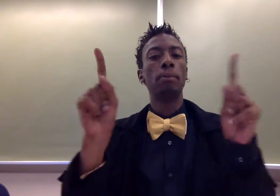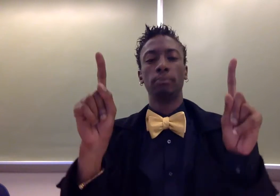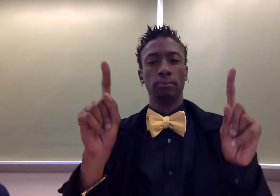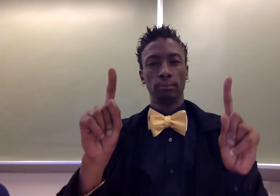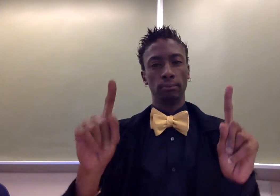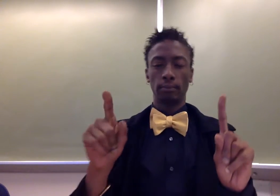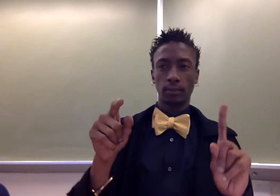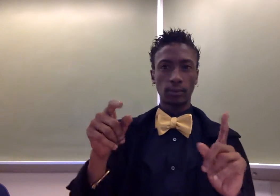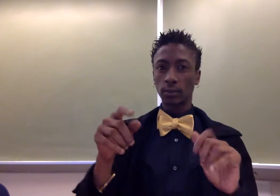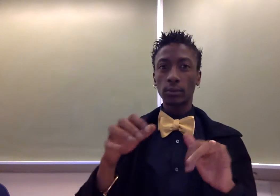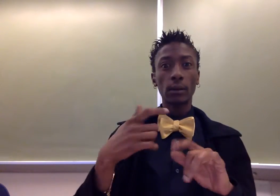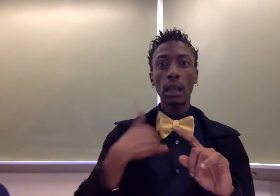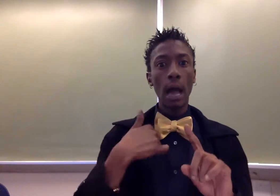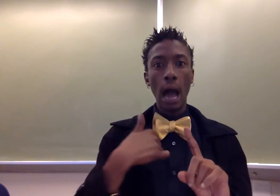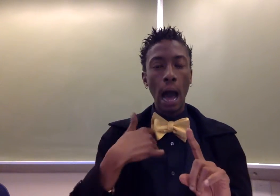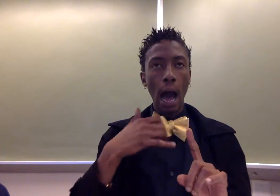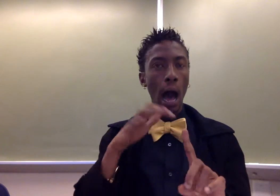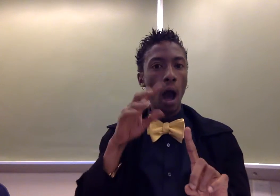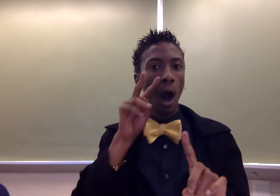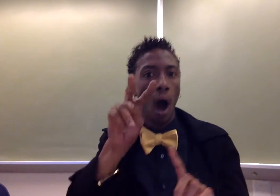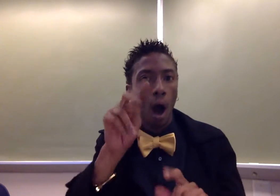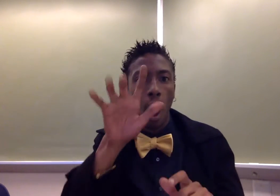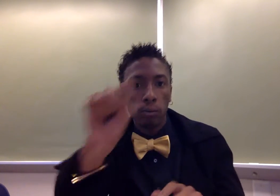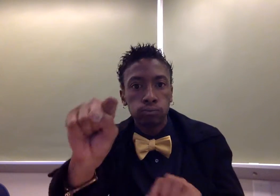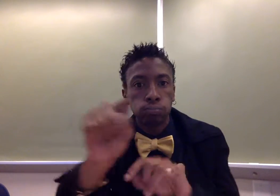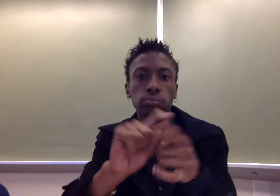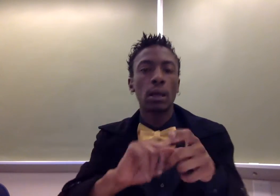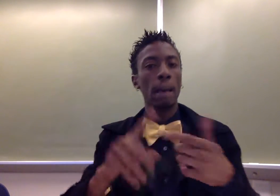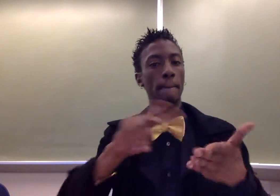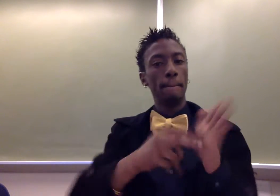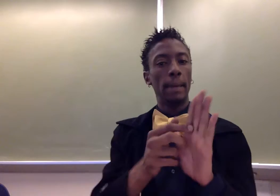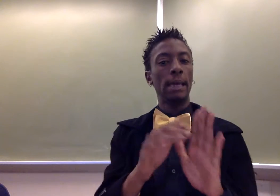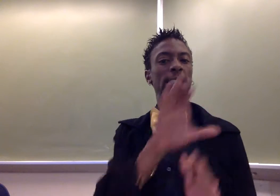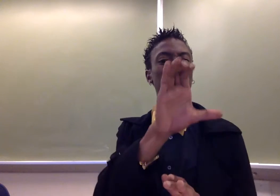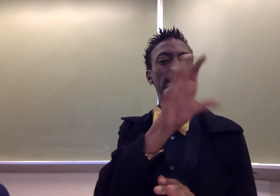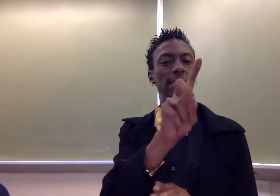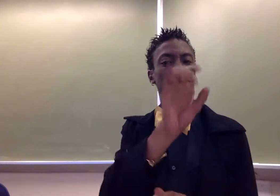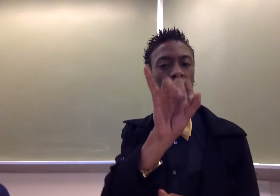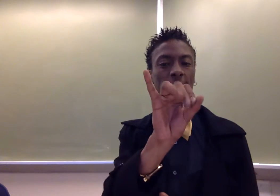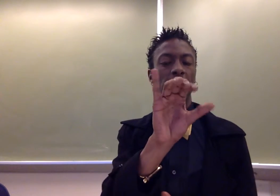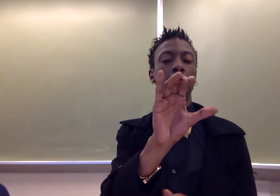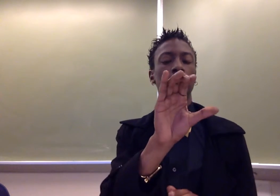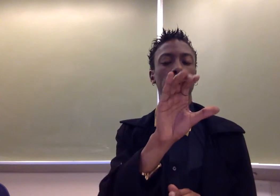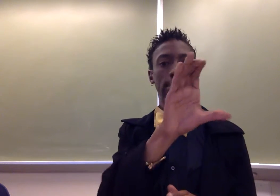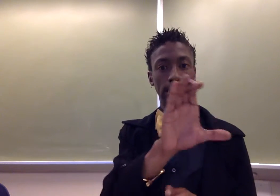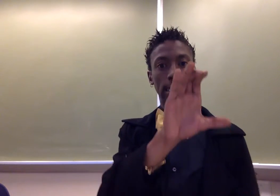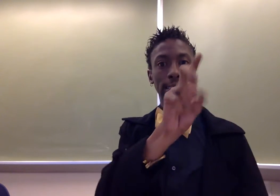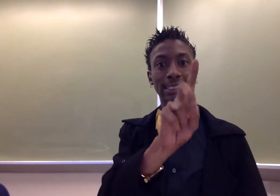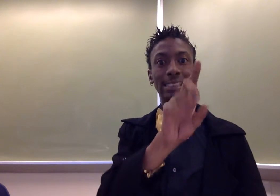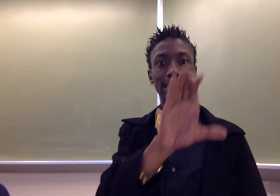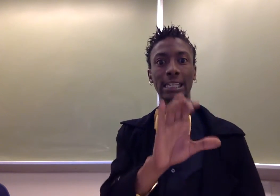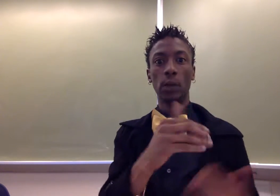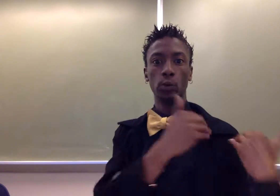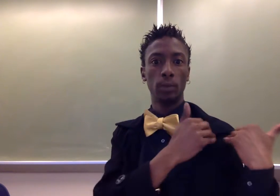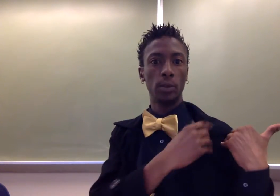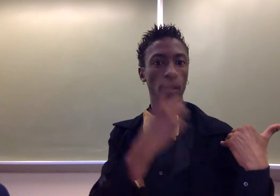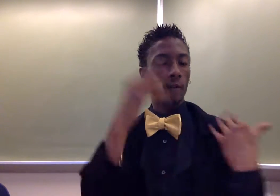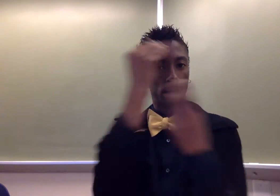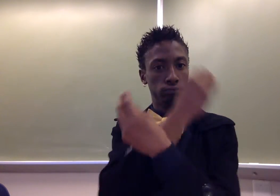their public duty to announce to the public what they wanted to say. And in that broadcast, they noted that there was